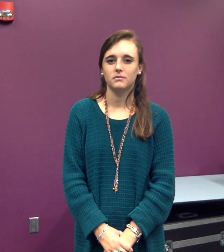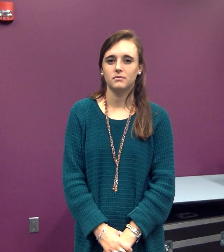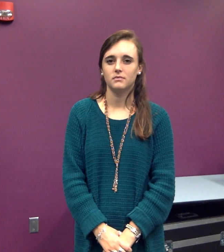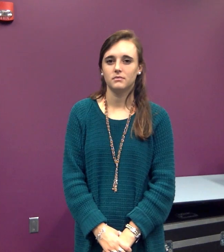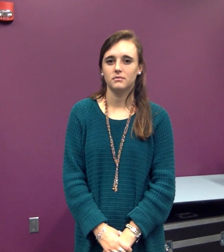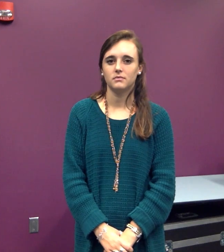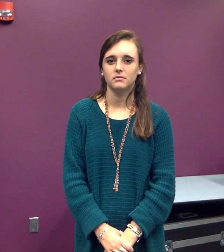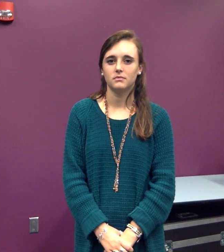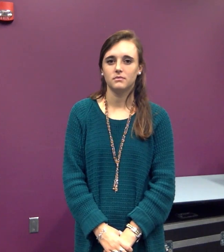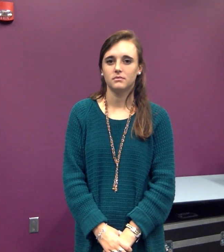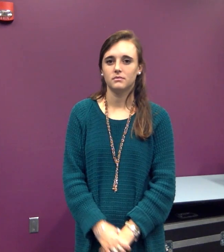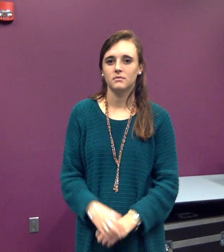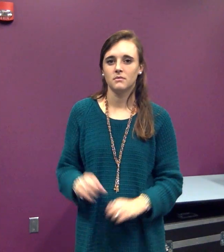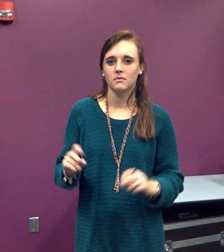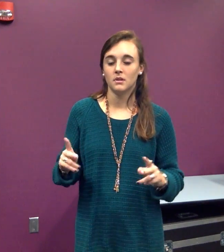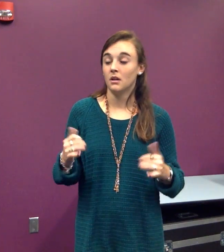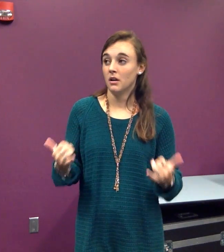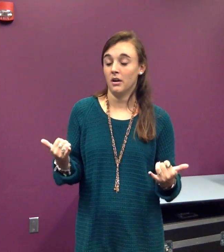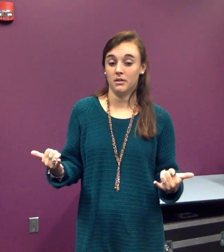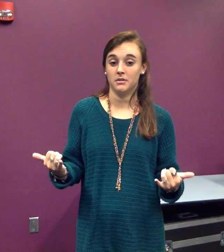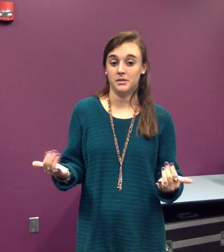Okay, at this point in time, please fold your papers up.